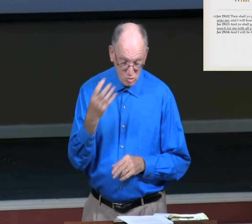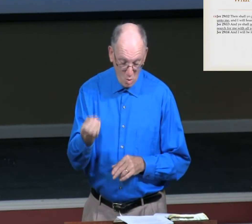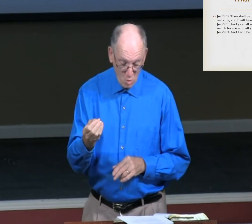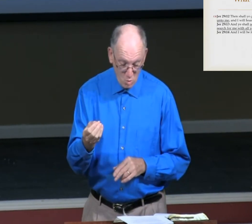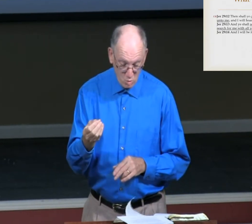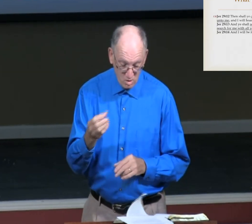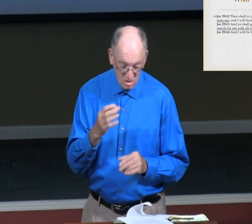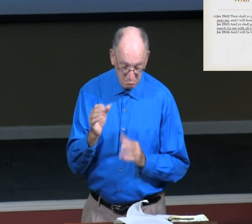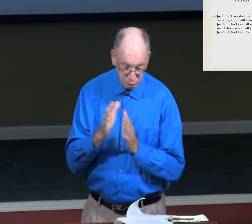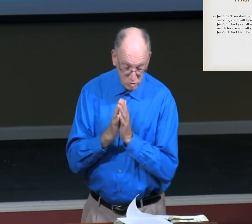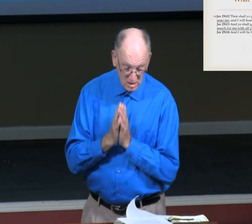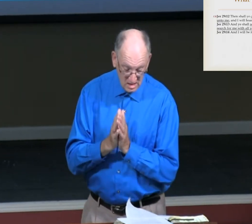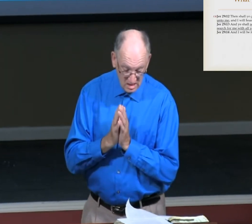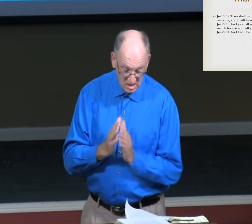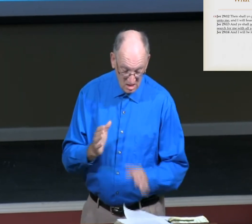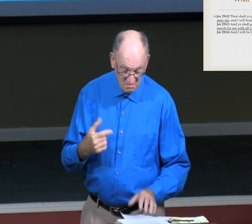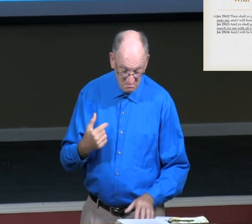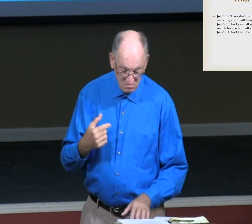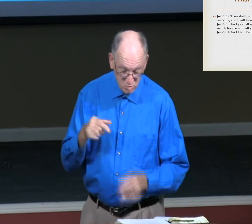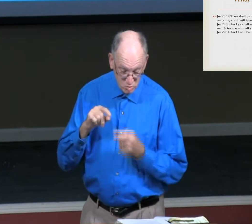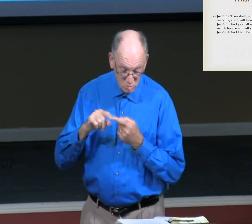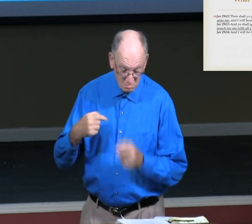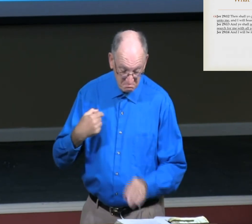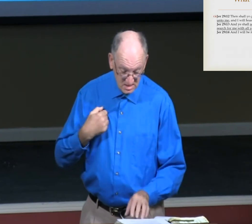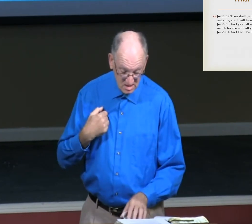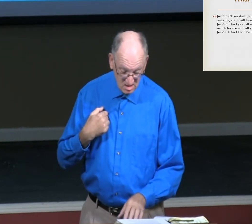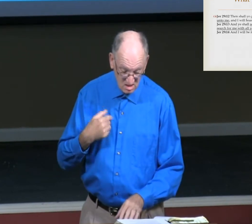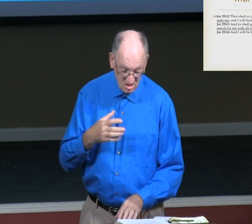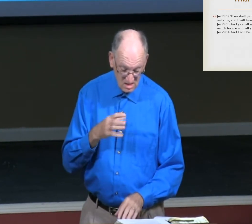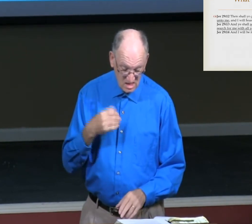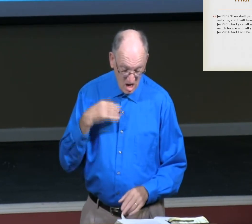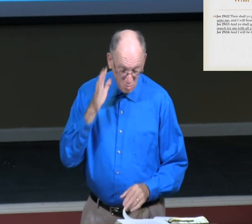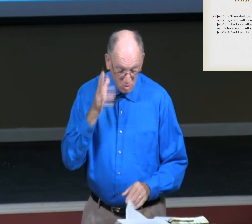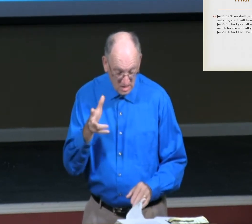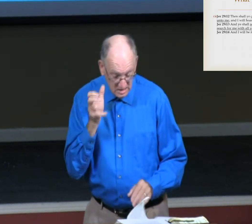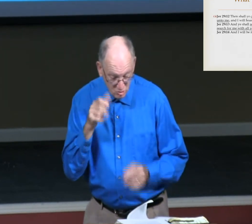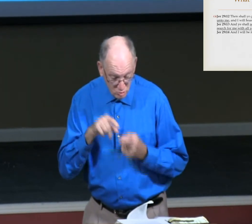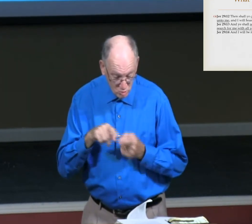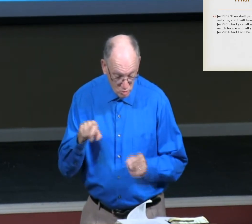and ye shall go and pray unto me, and I will hearken unto you.